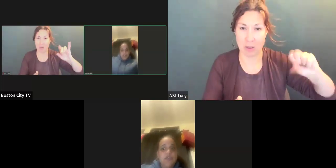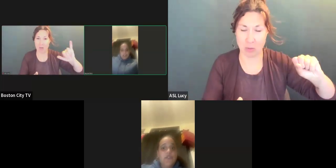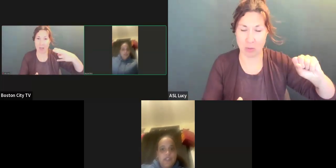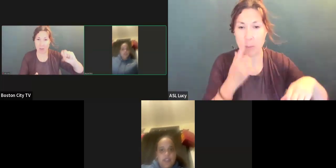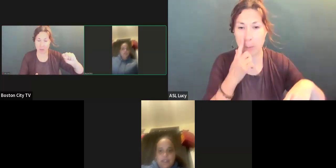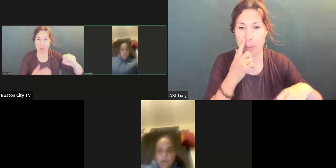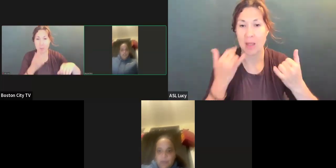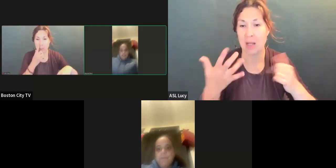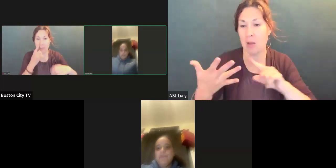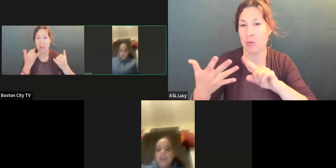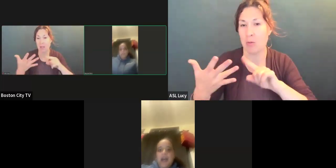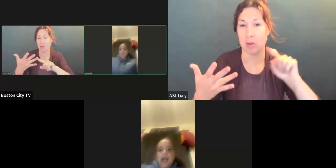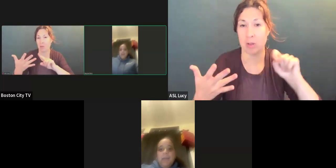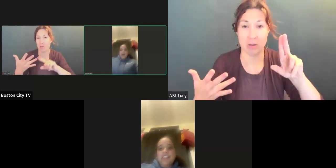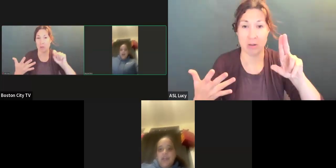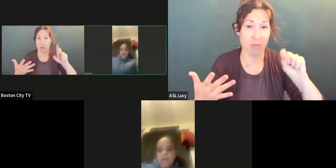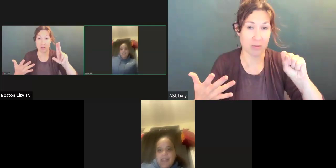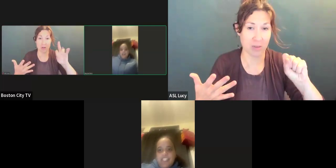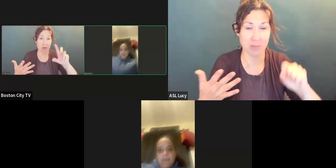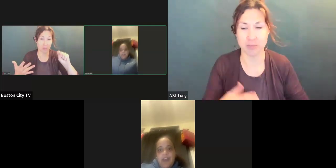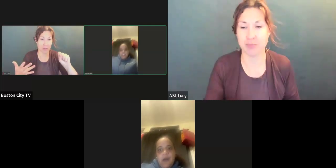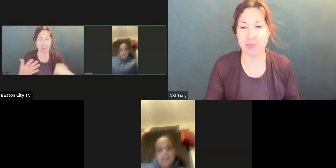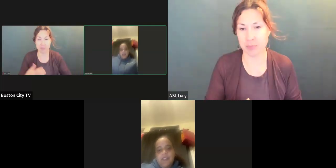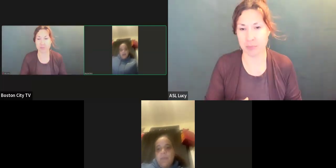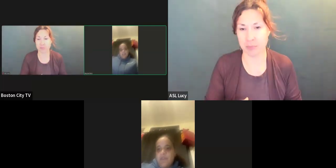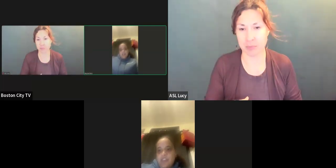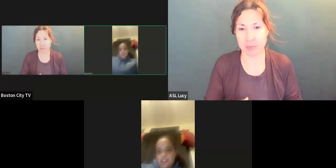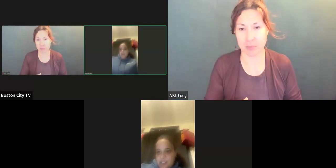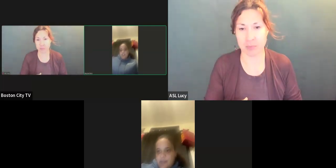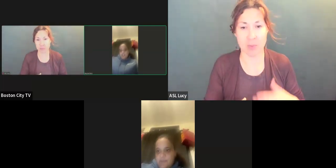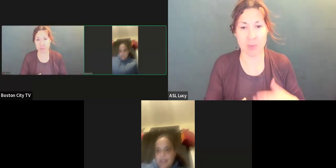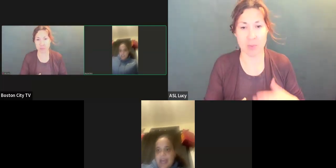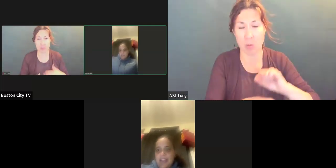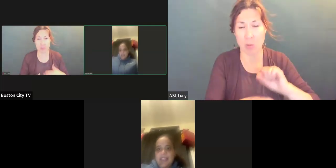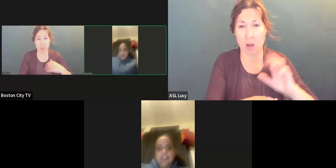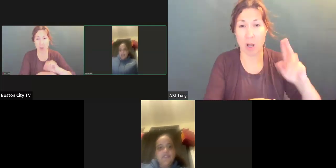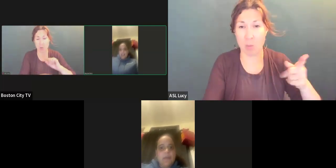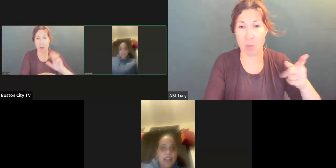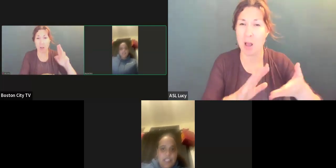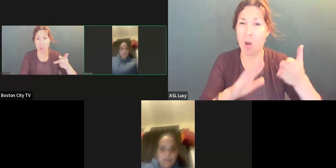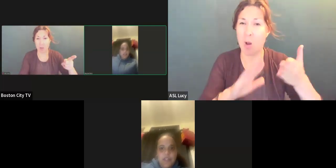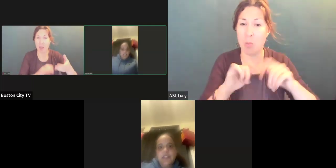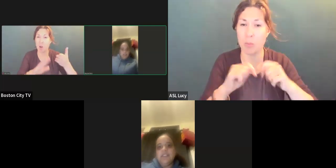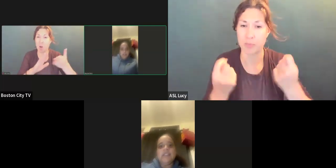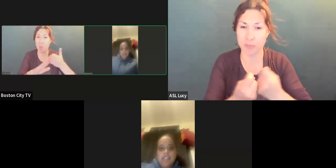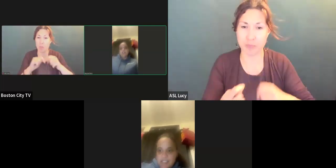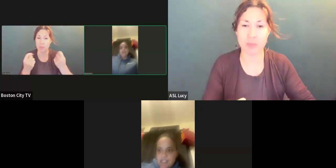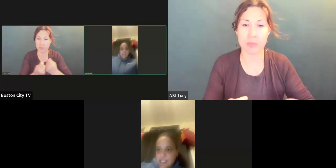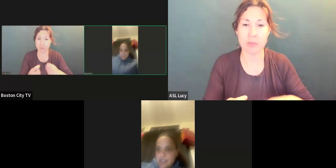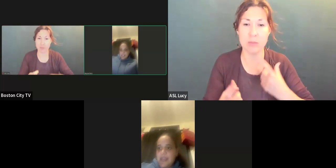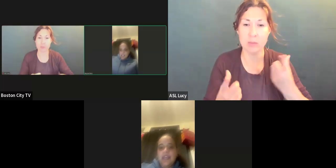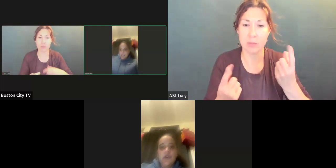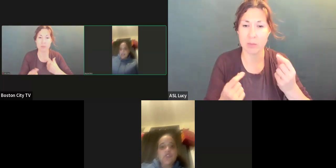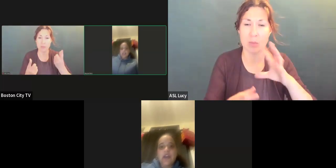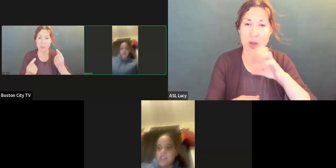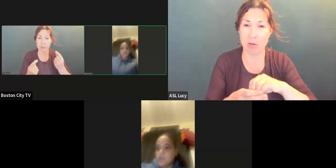Tufts University at the moment. My job at UP is in the operations team. I lead the family engagement, the attendance